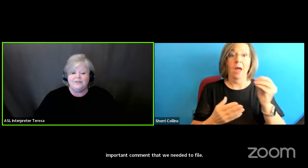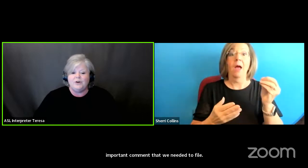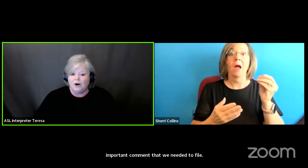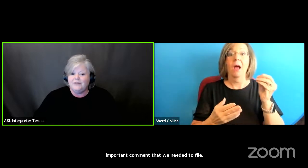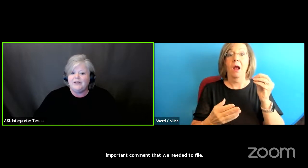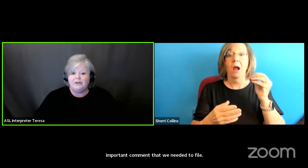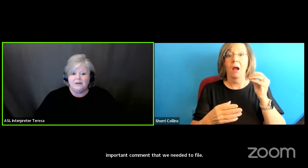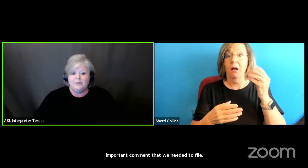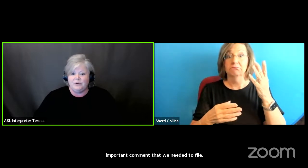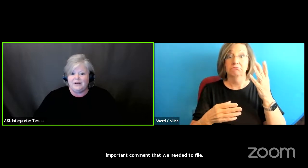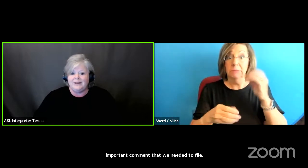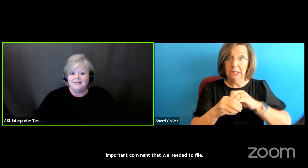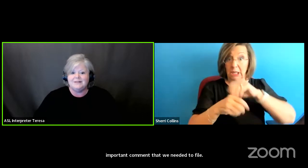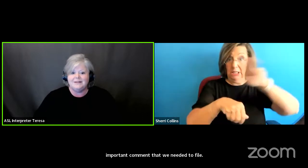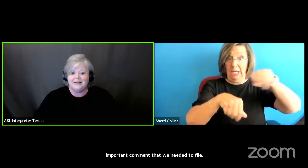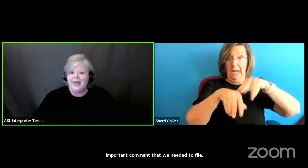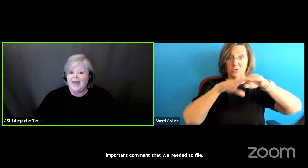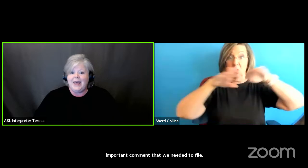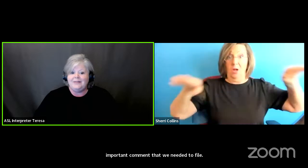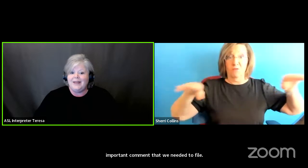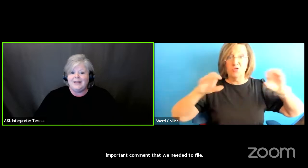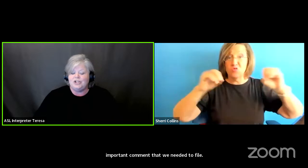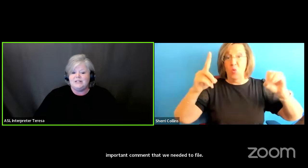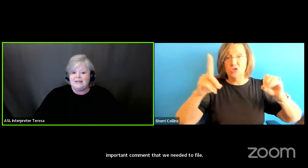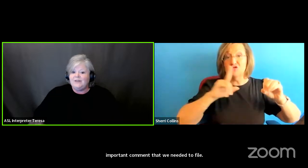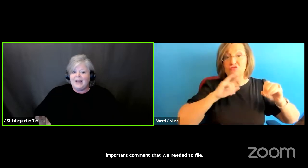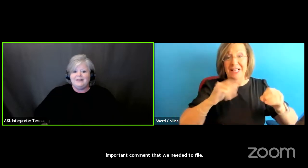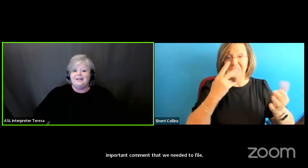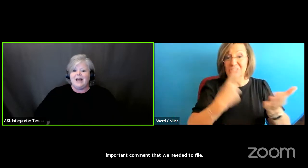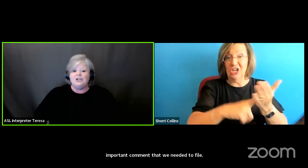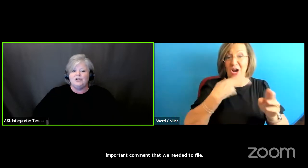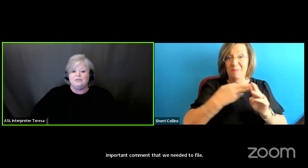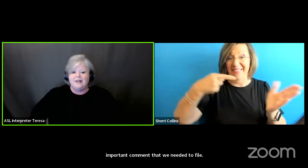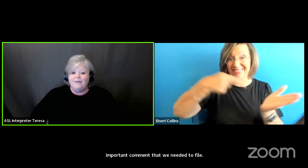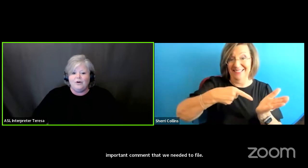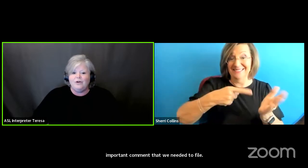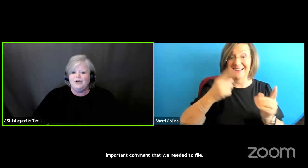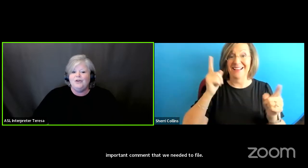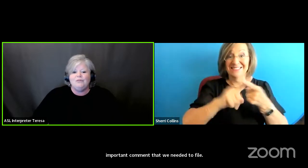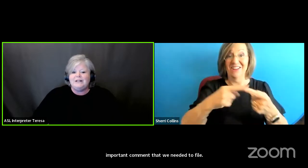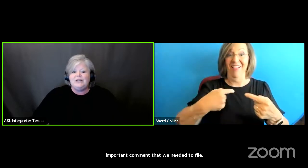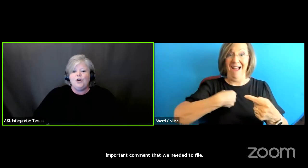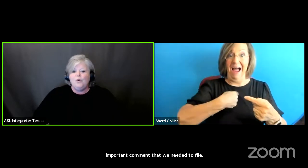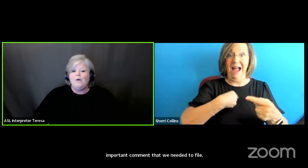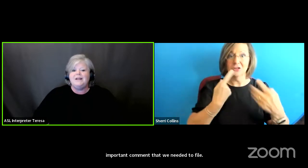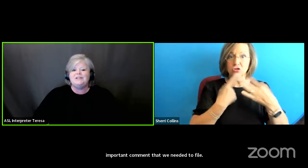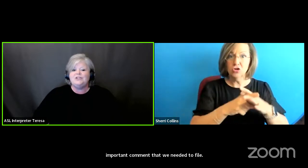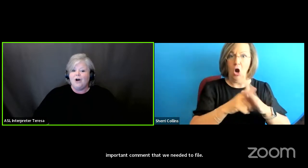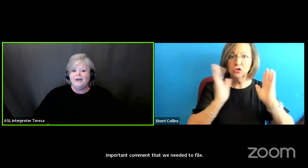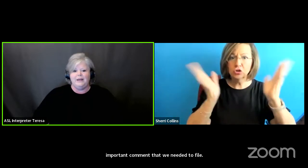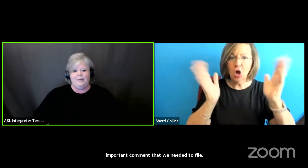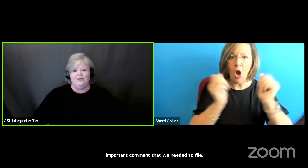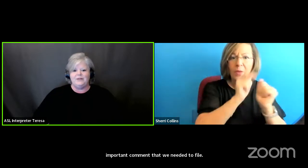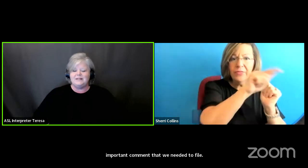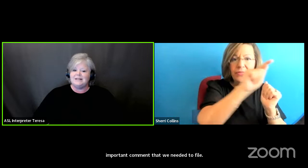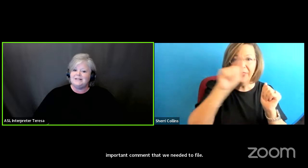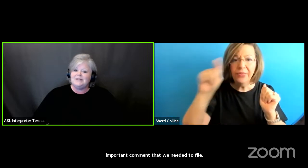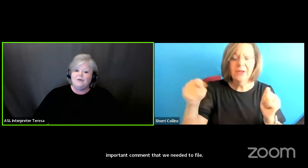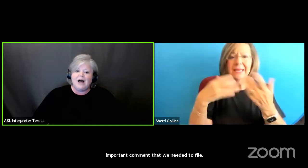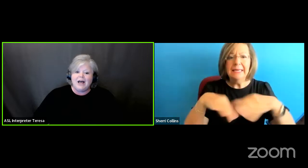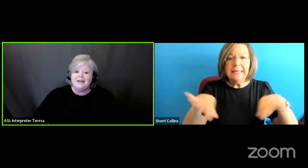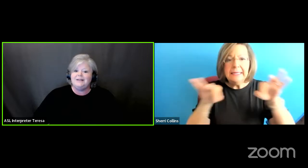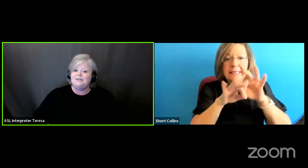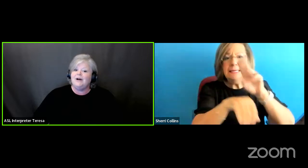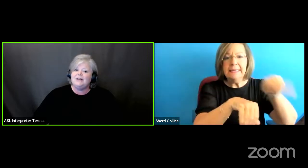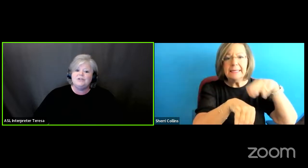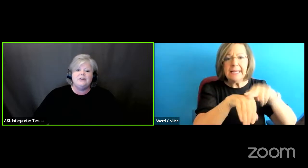for our deaf and hard of hearing communities. And then just even at the national level, really no one is talking about this